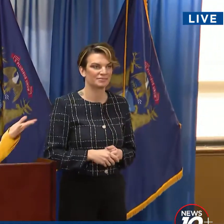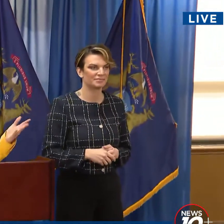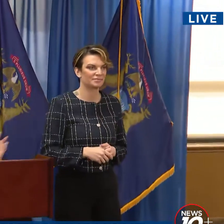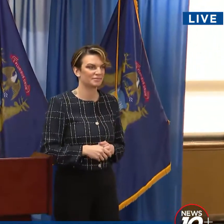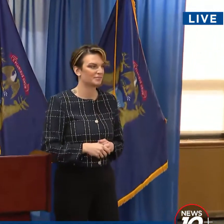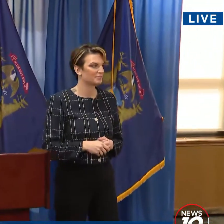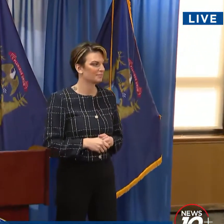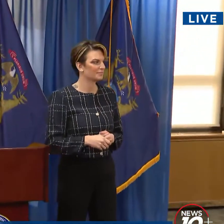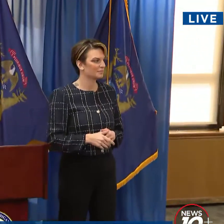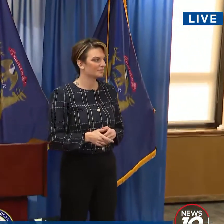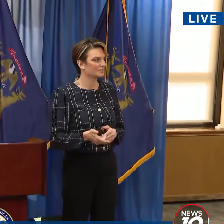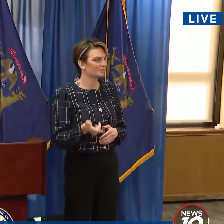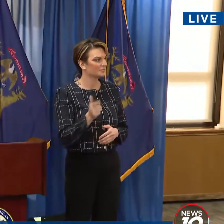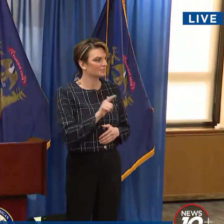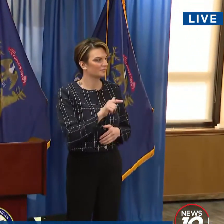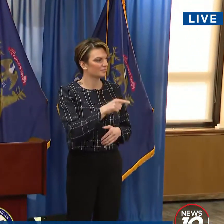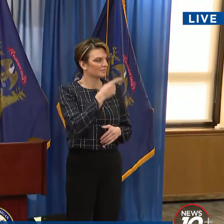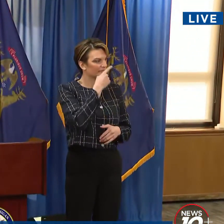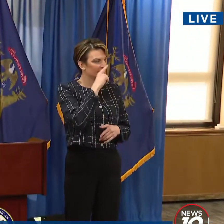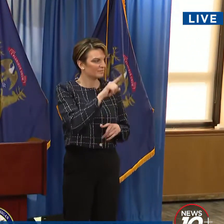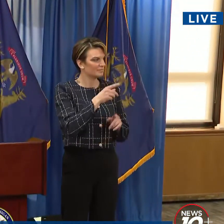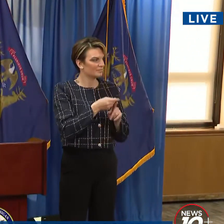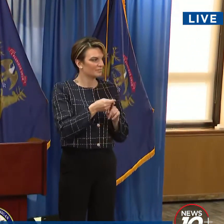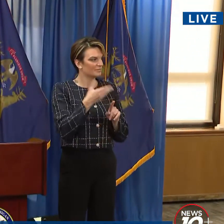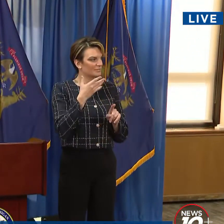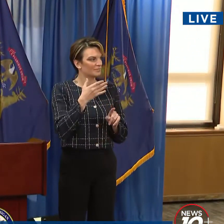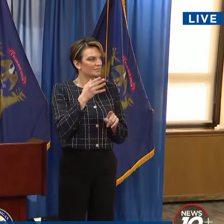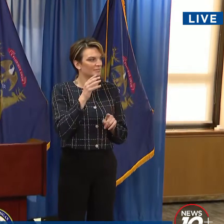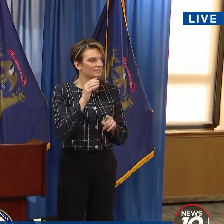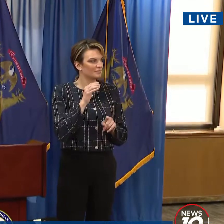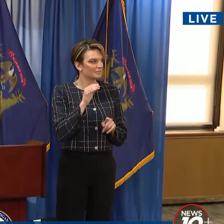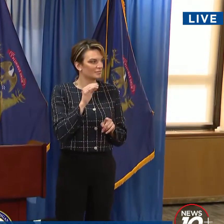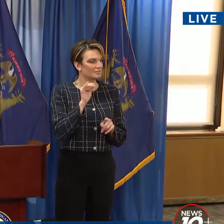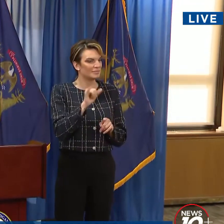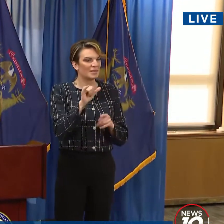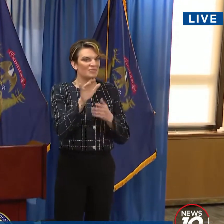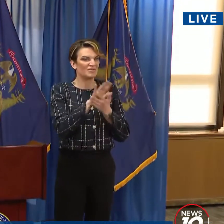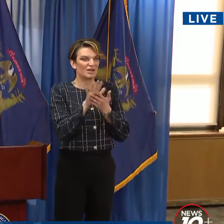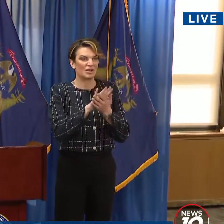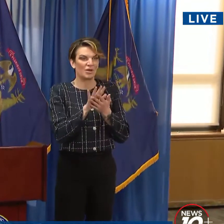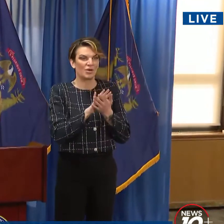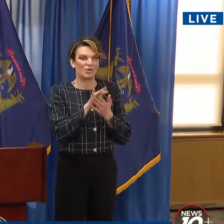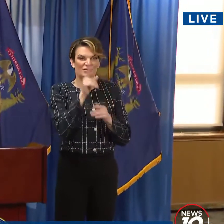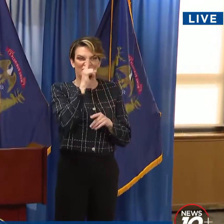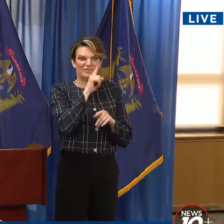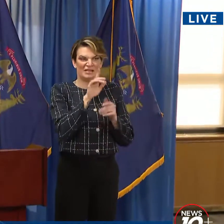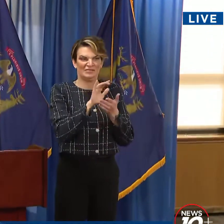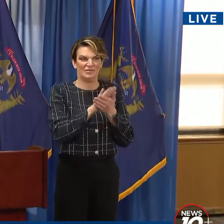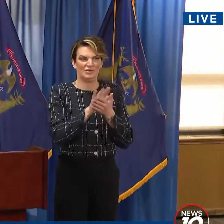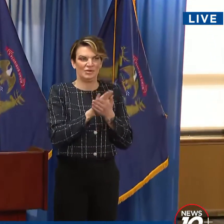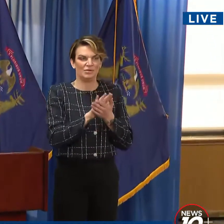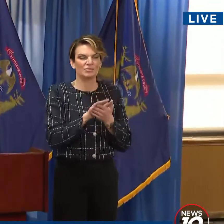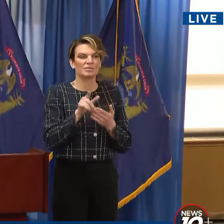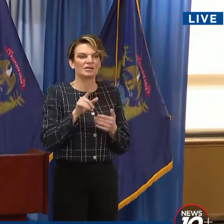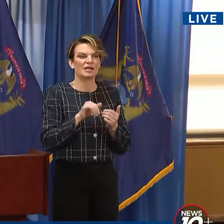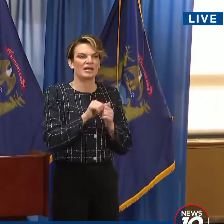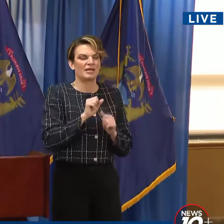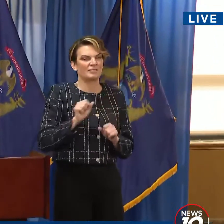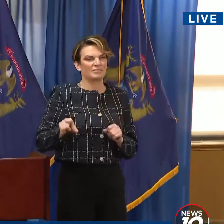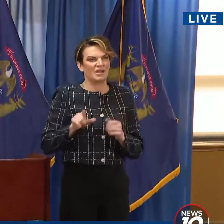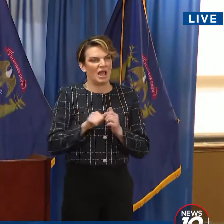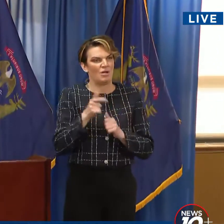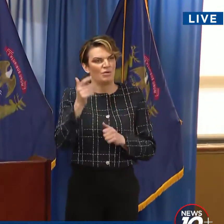Benson, could you talk a little bit about, you talked about the doctor video. Yeah. How you knew it was doctor, how